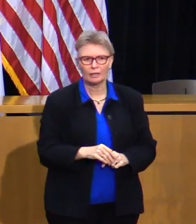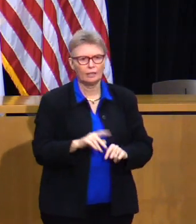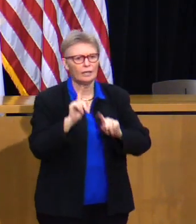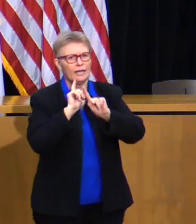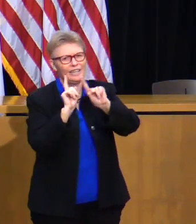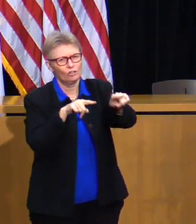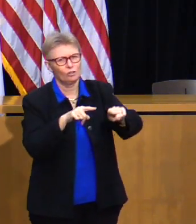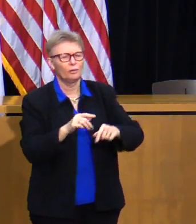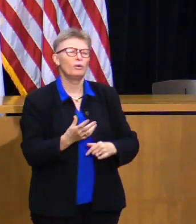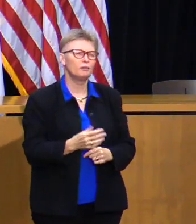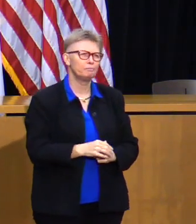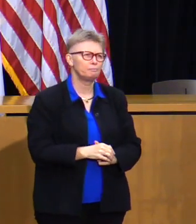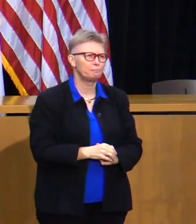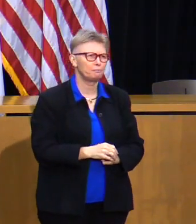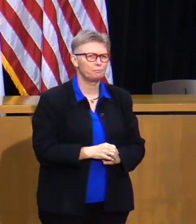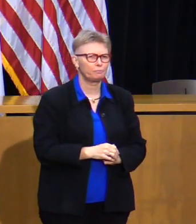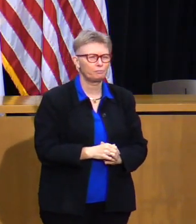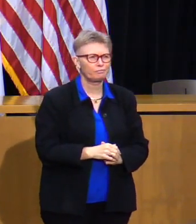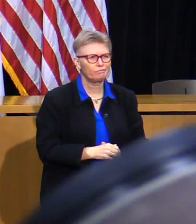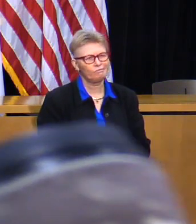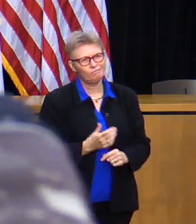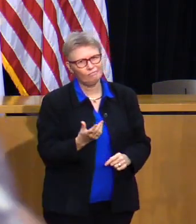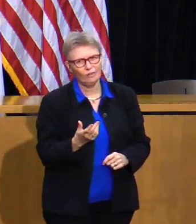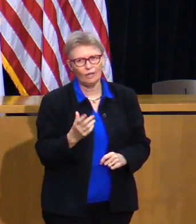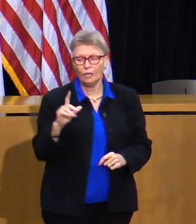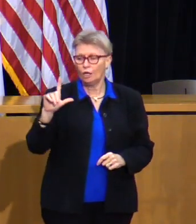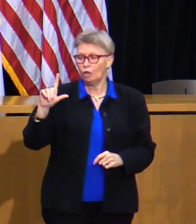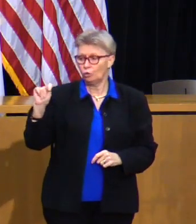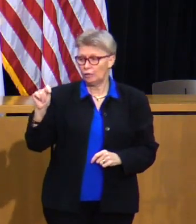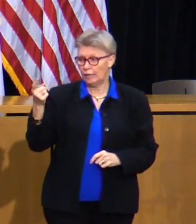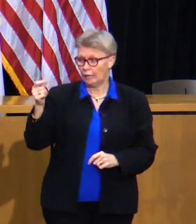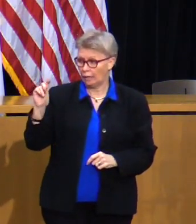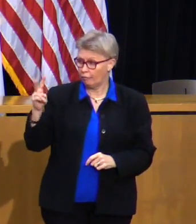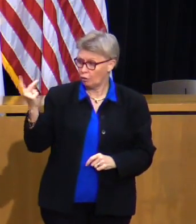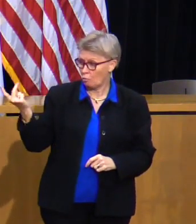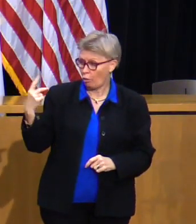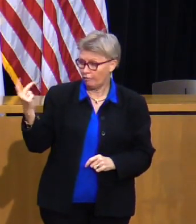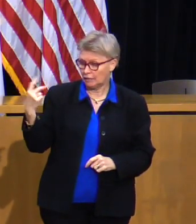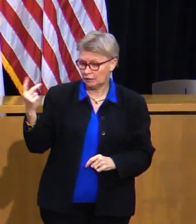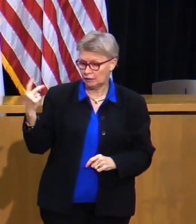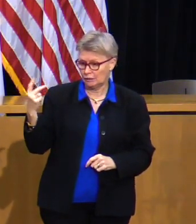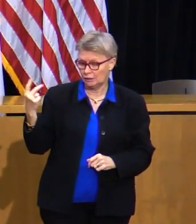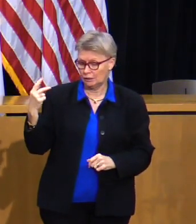all, I think both the Lieutenant Governor and I are,